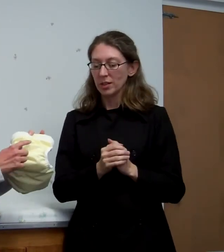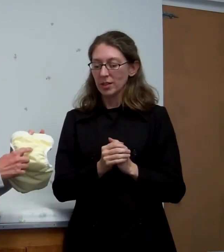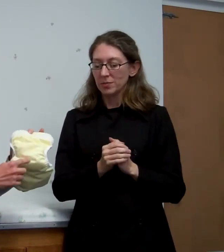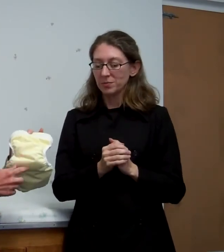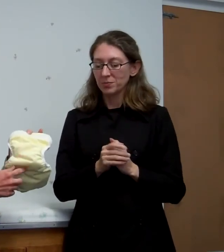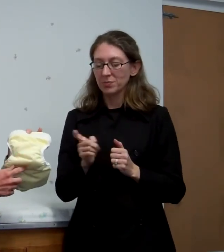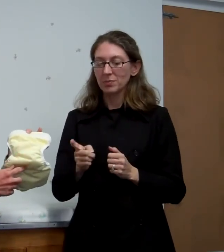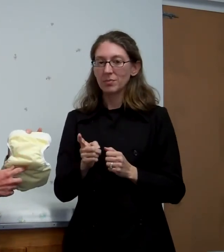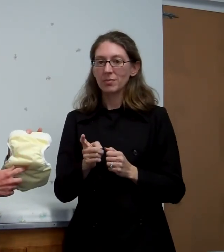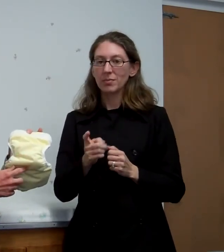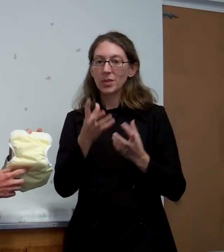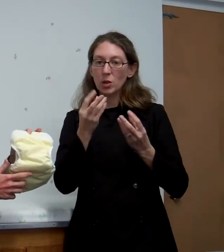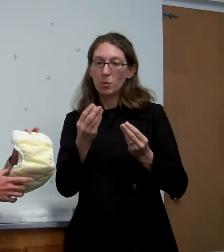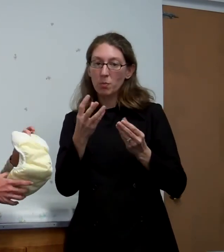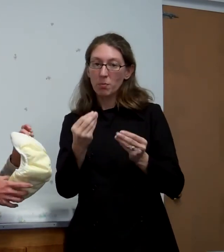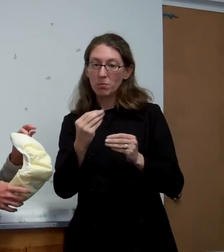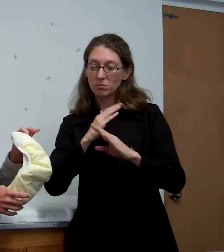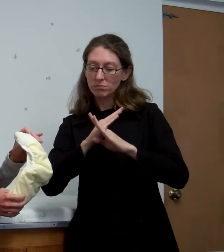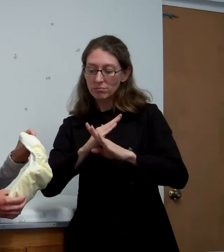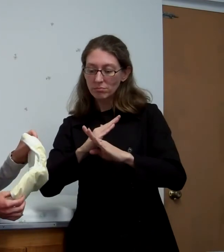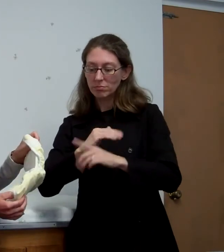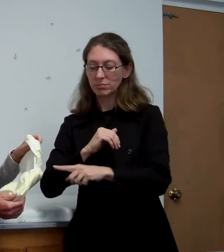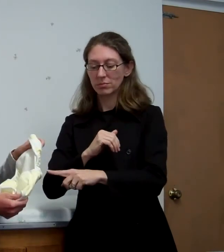This is the waterproof layer